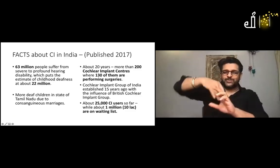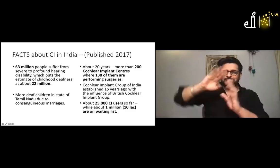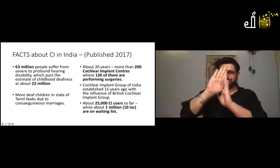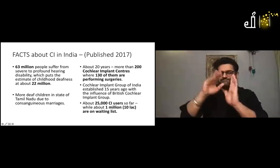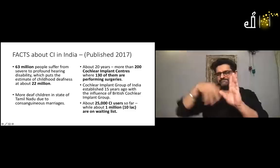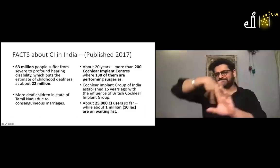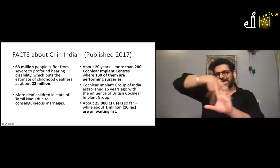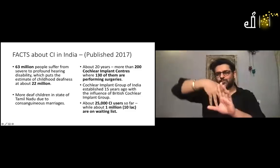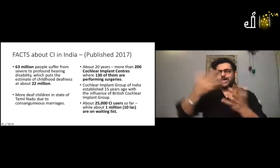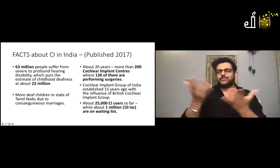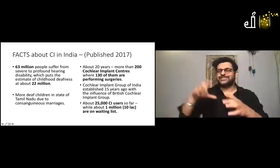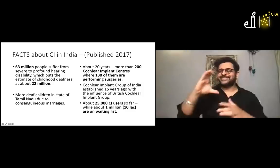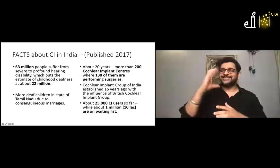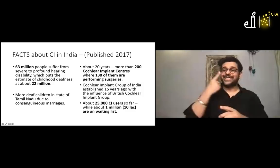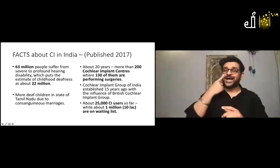Just to give you a background